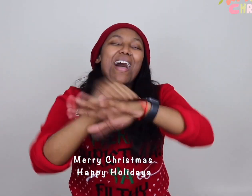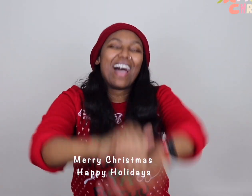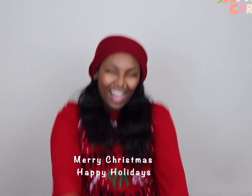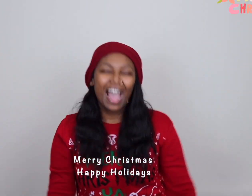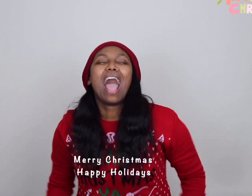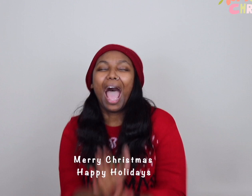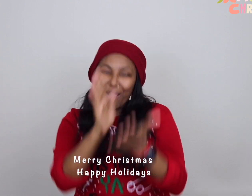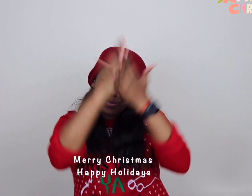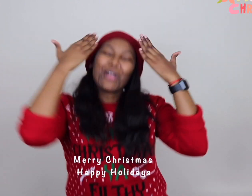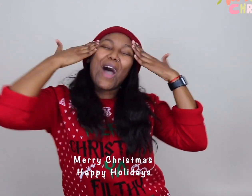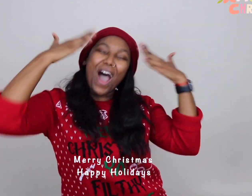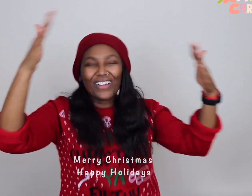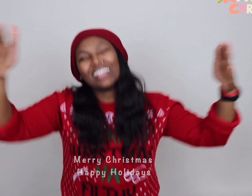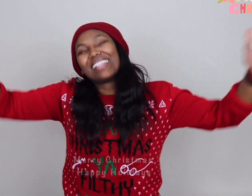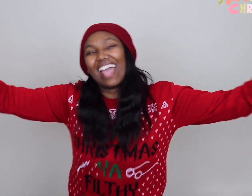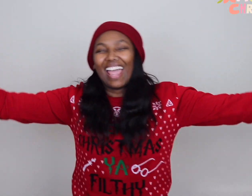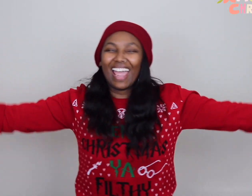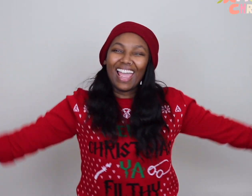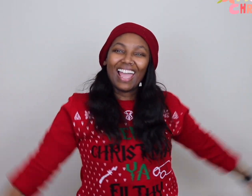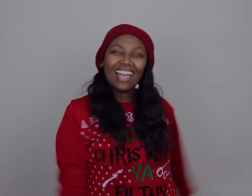Happy Holidays Oh yeah